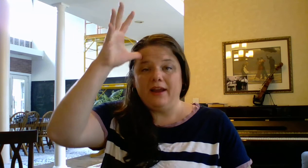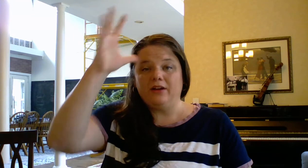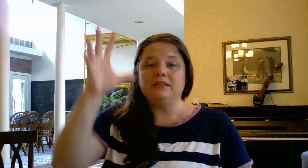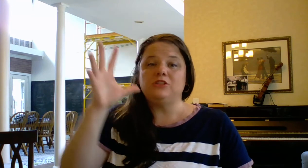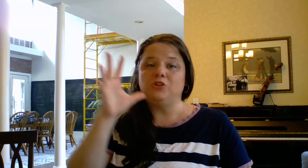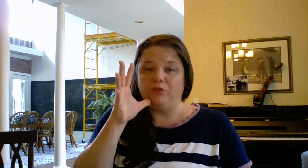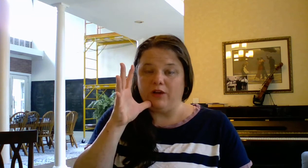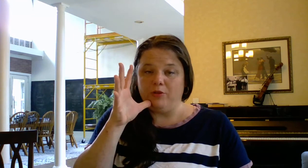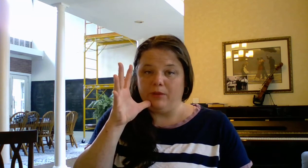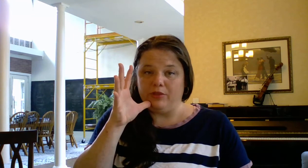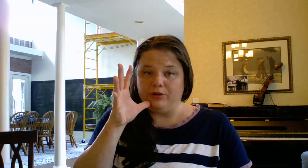parents, you do father, mother,